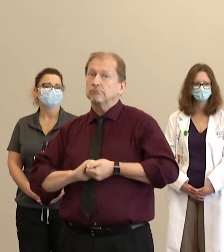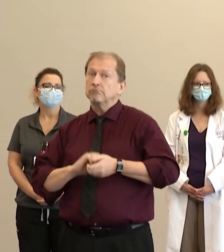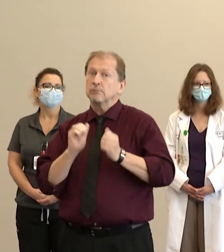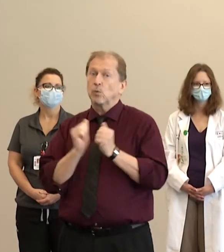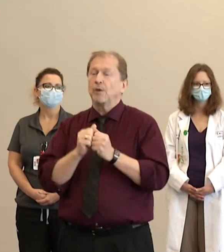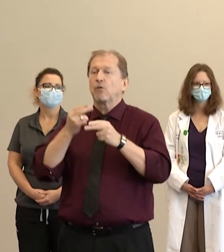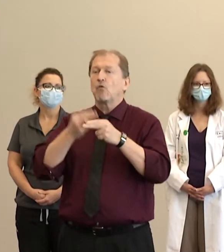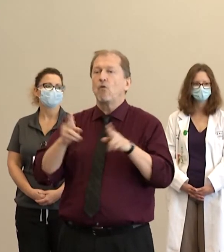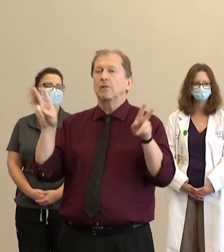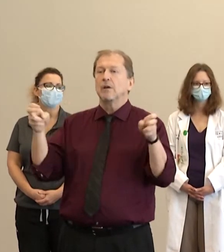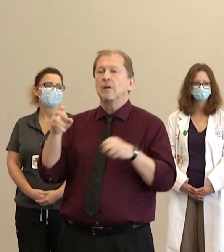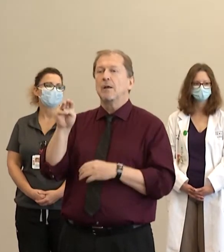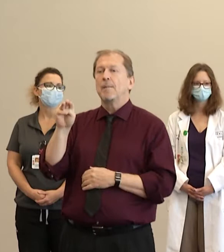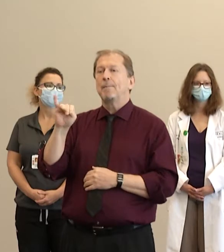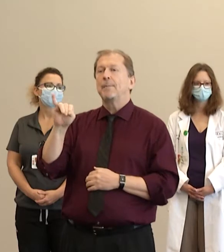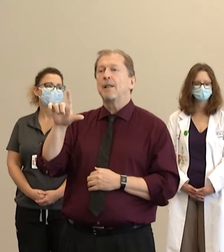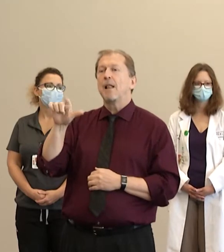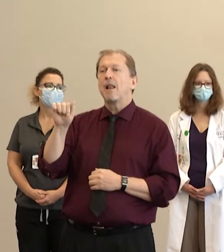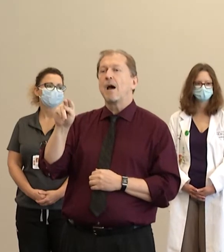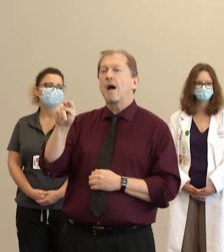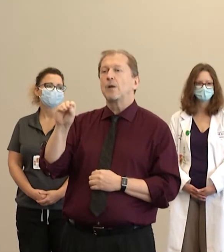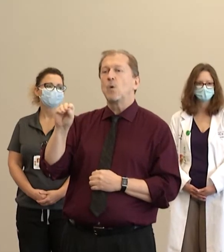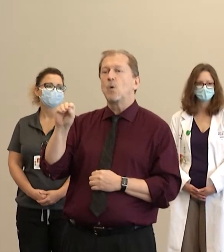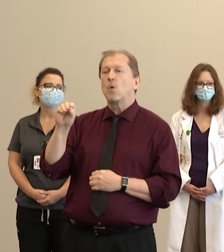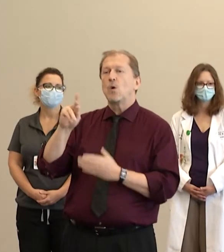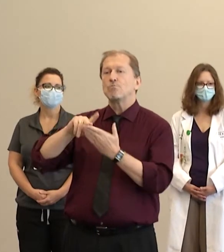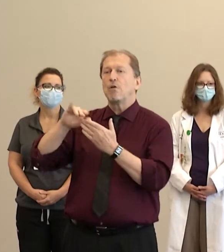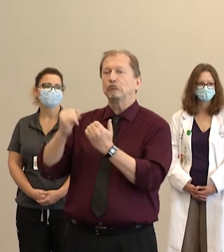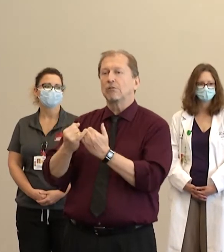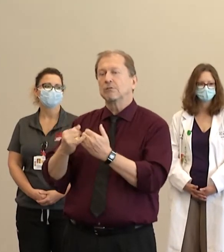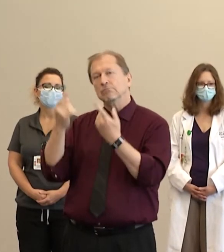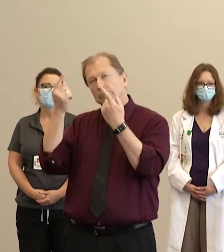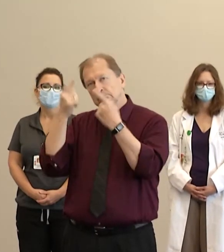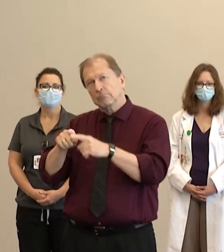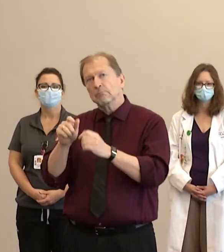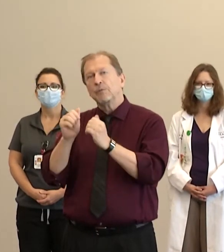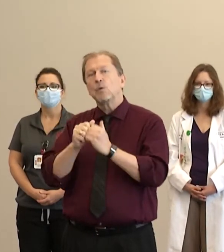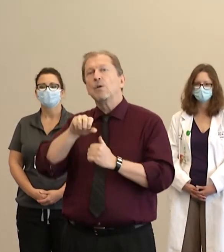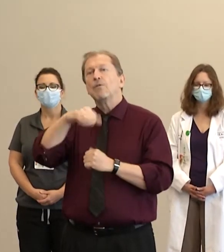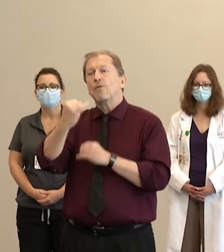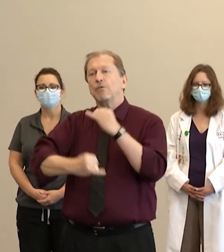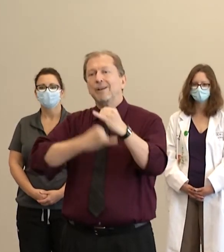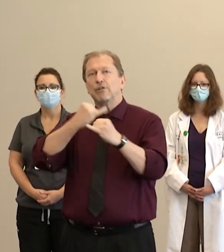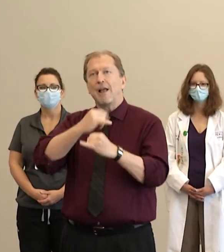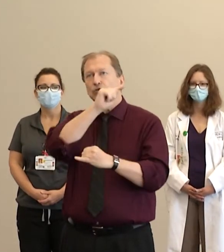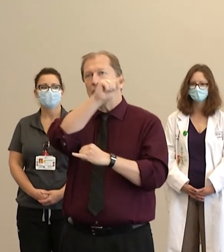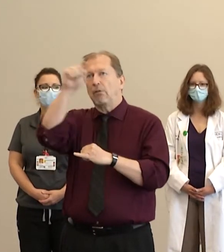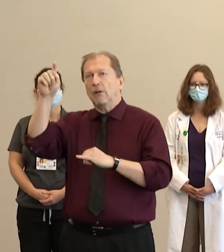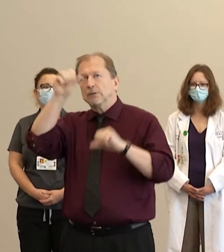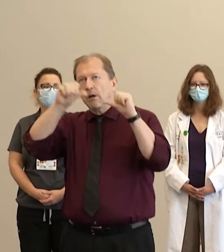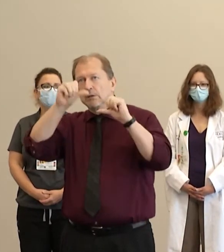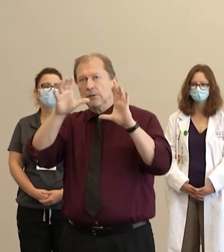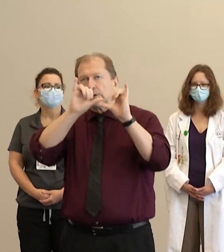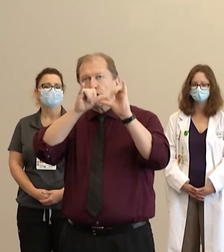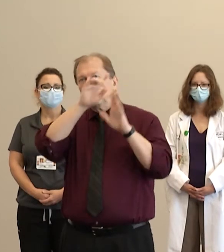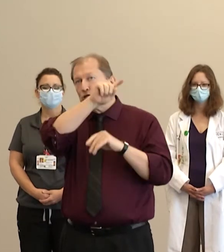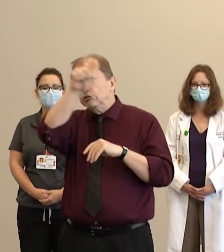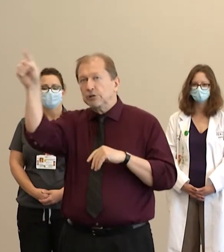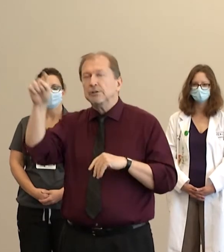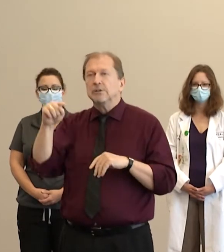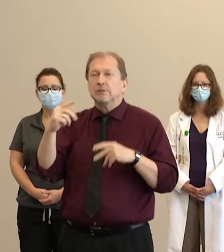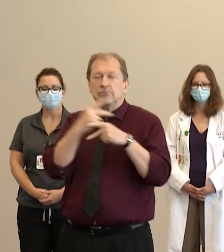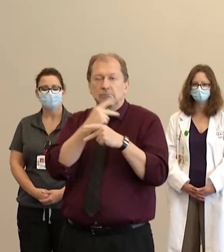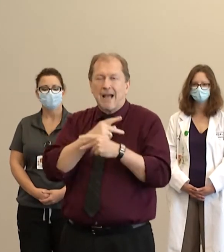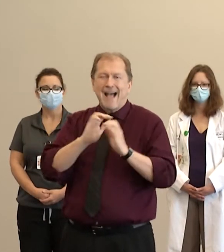as mentioned, this project is an international collaboration designed by scientists and engineers whose goal was to develop